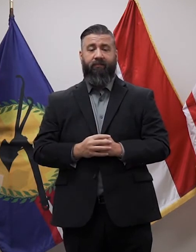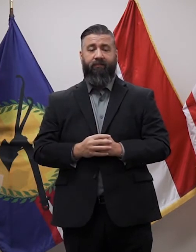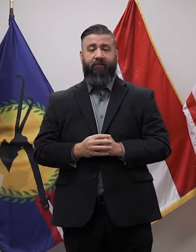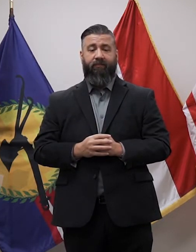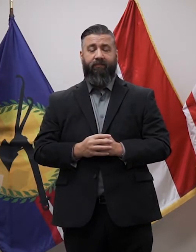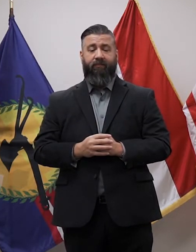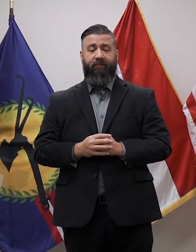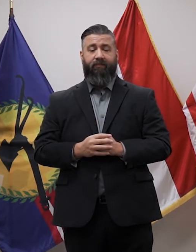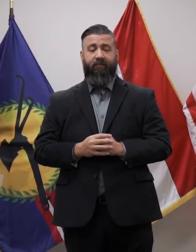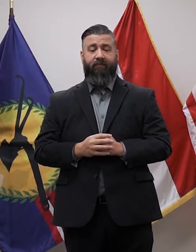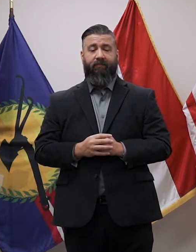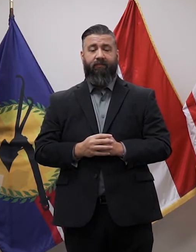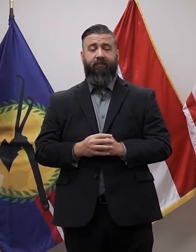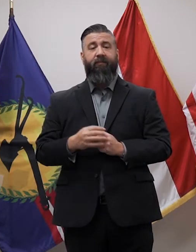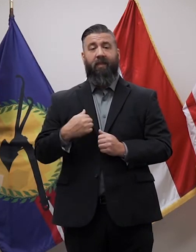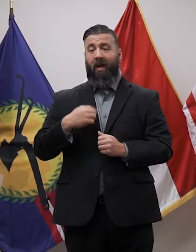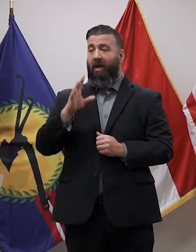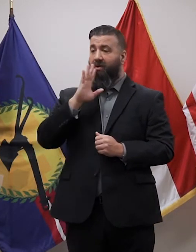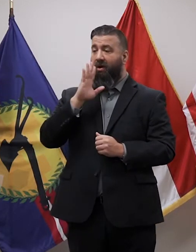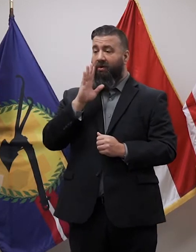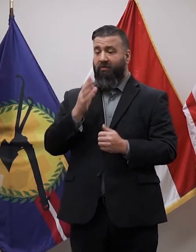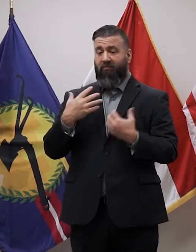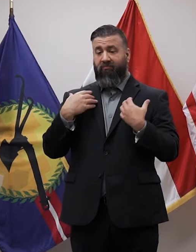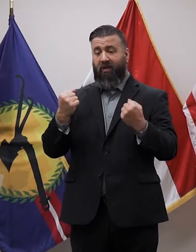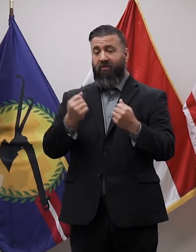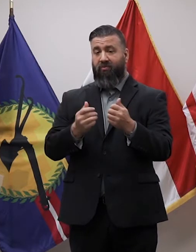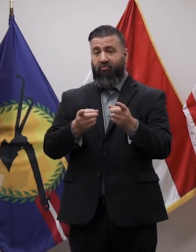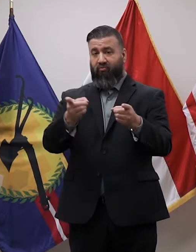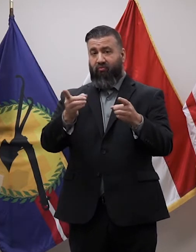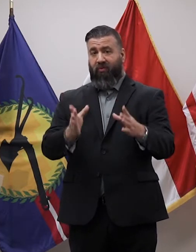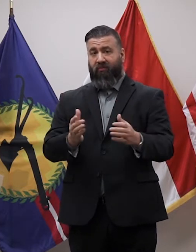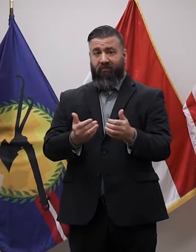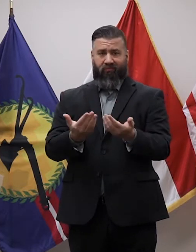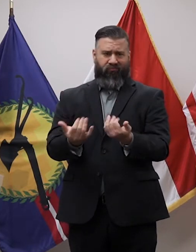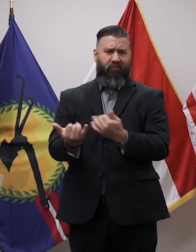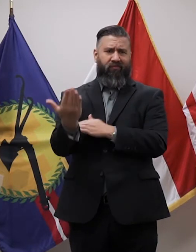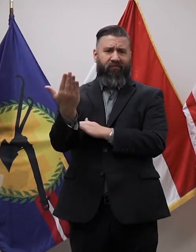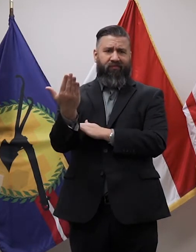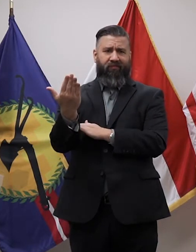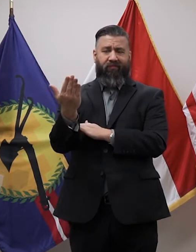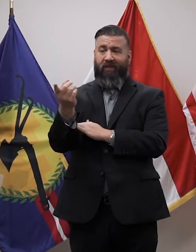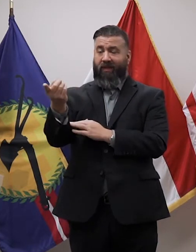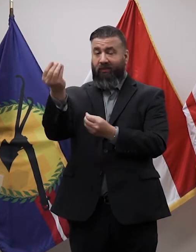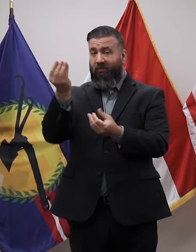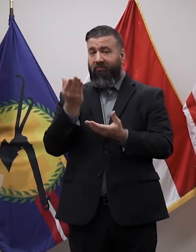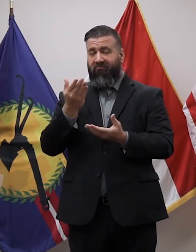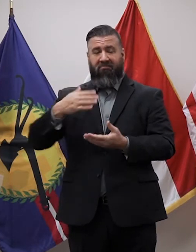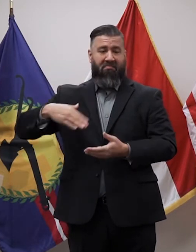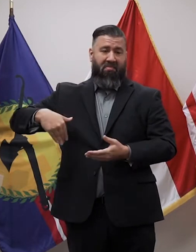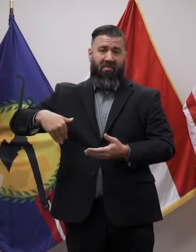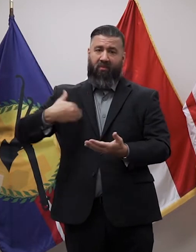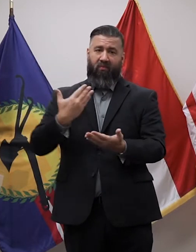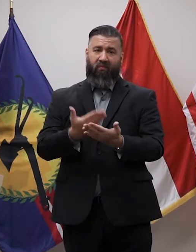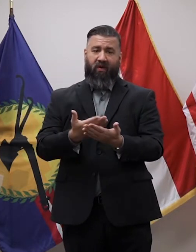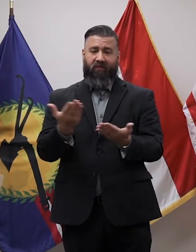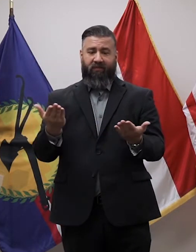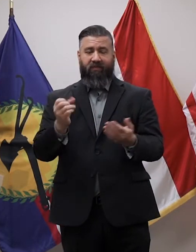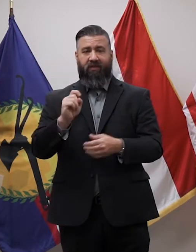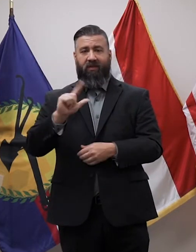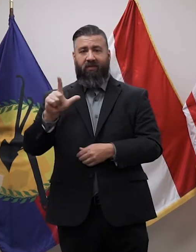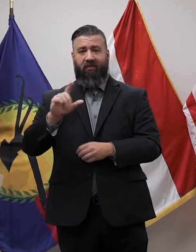I spoke to the health director this morning, and he told me as of yet we do not have any confirmation